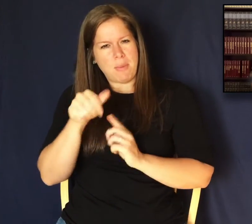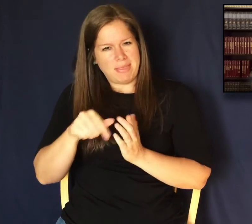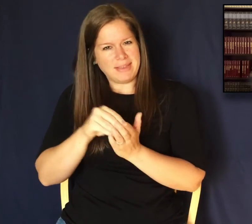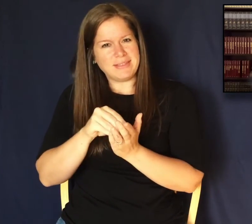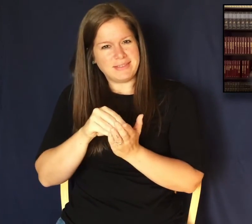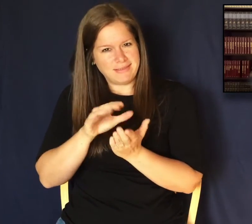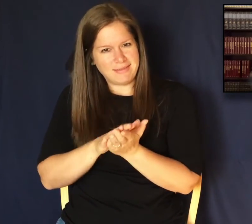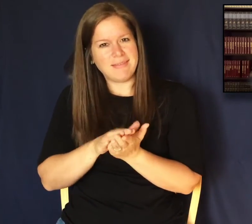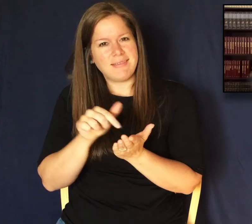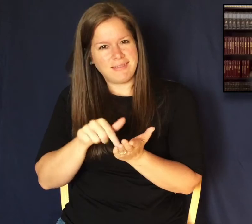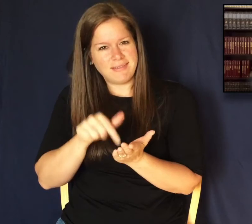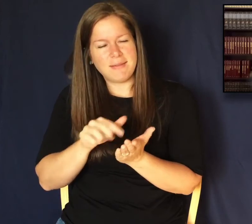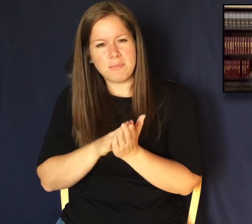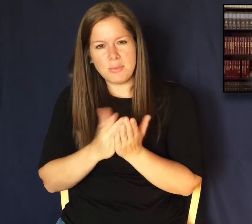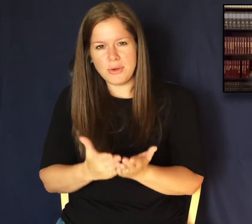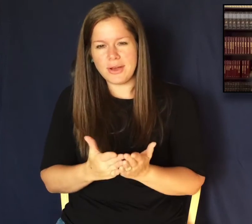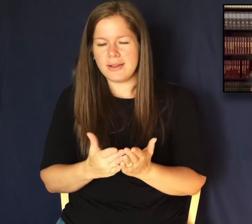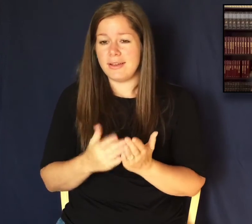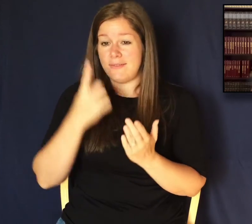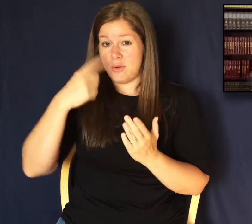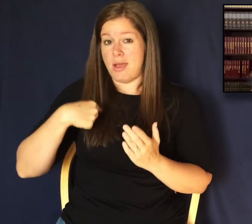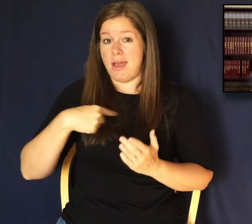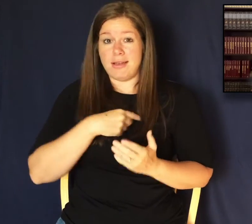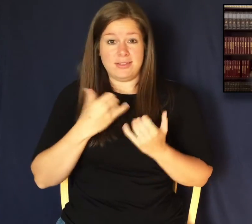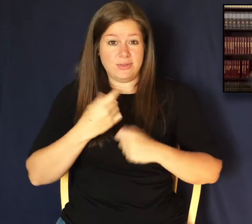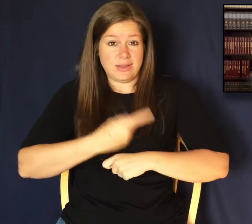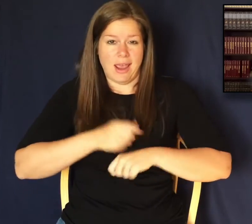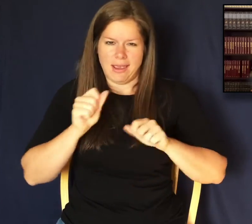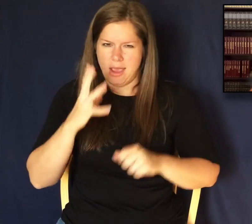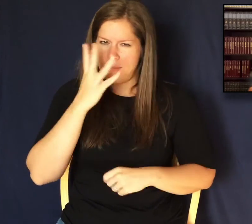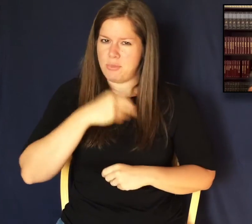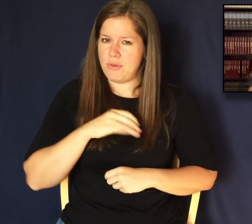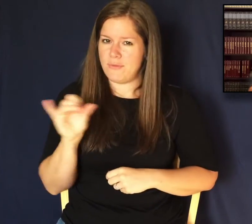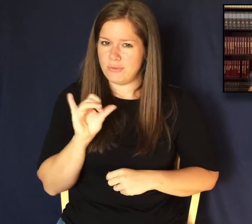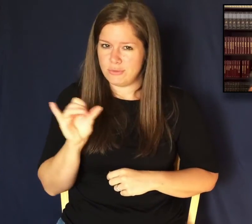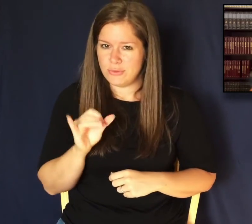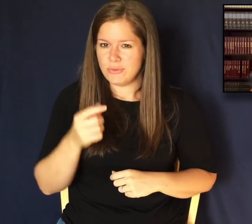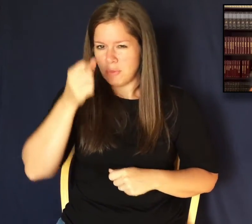as we are reminded, as we look to Jesus, you are the Christ.